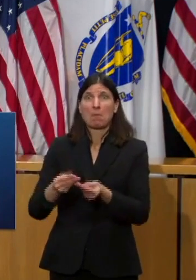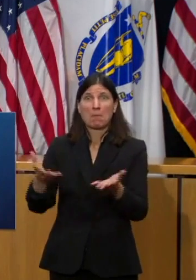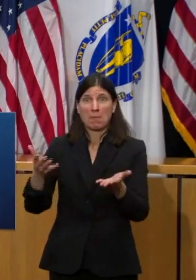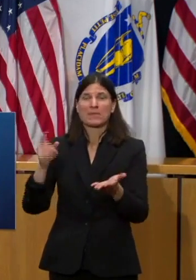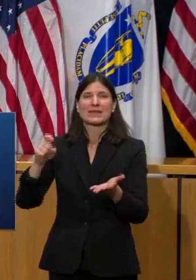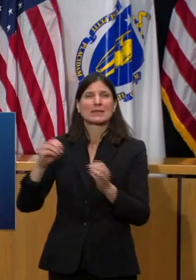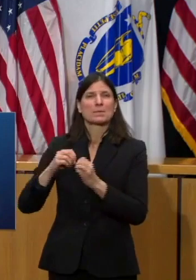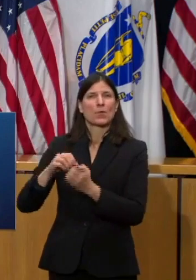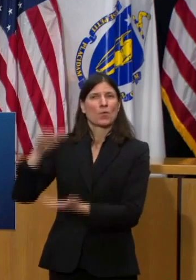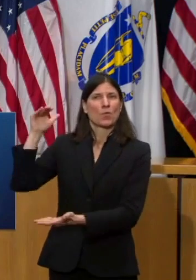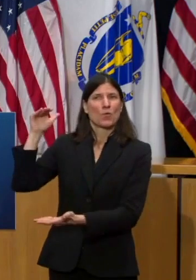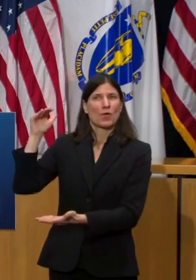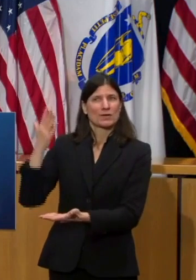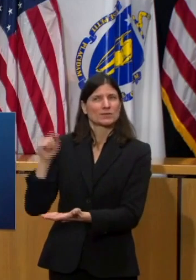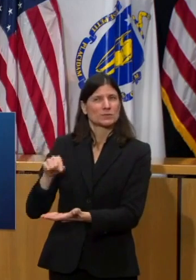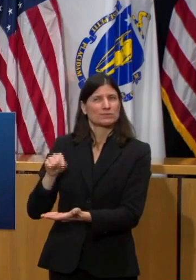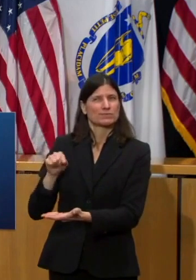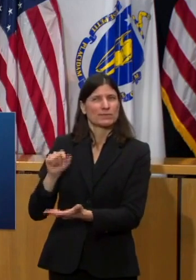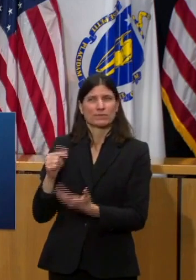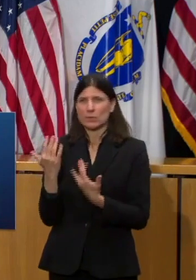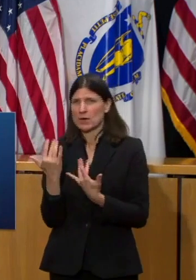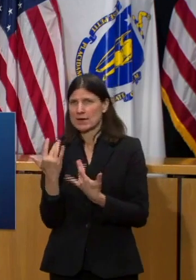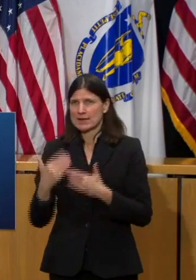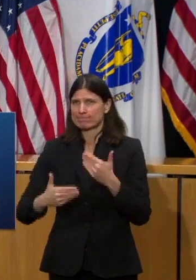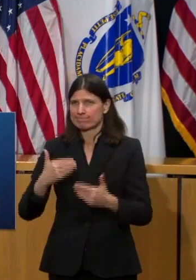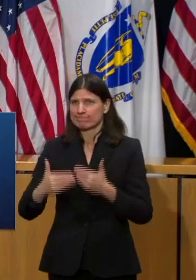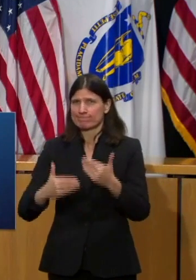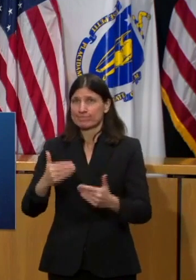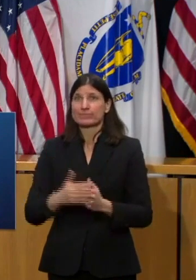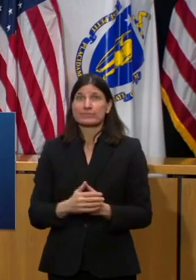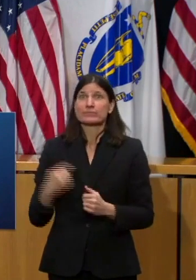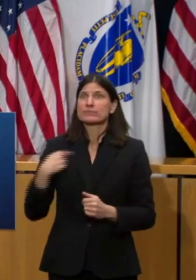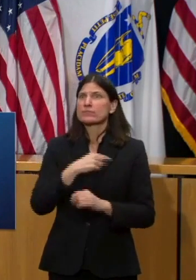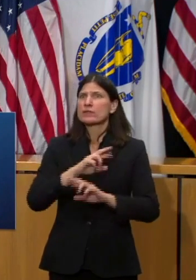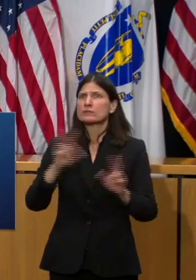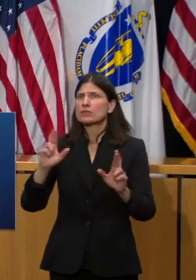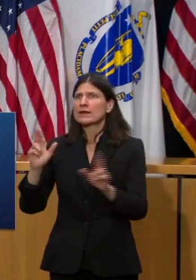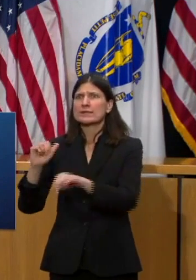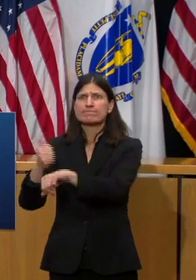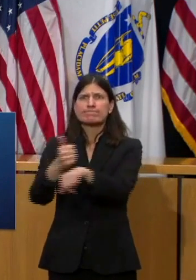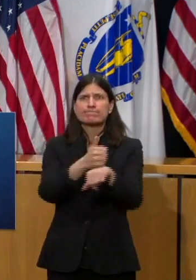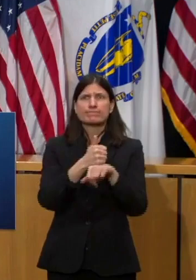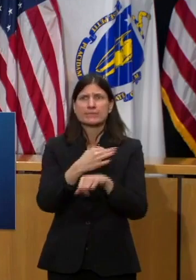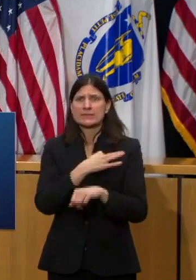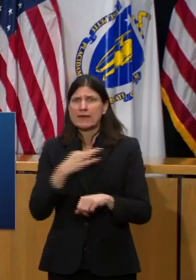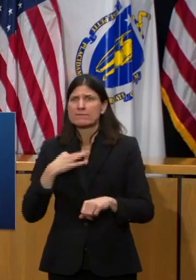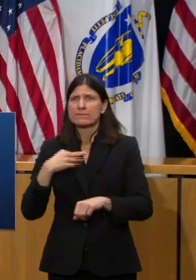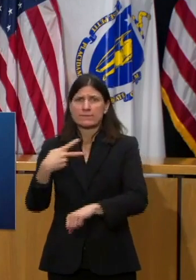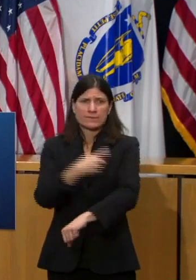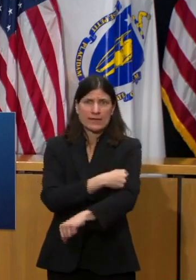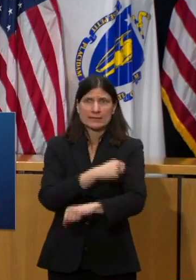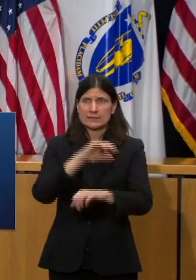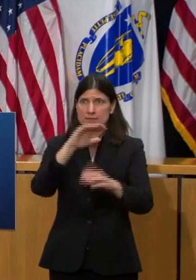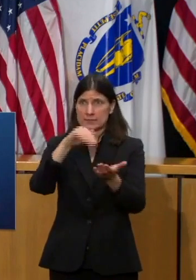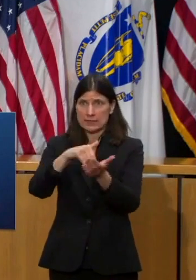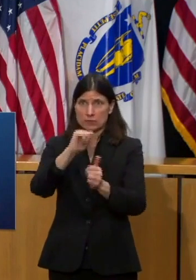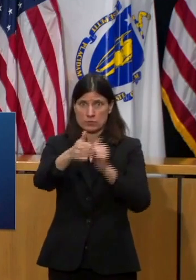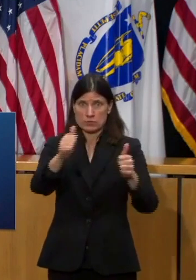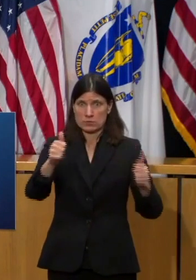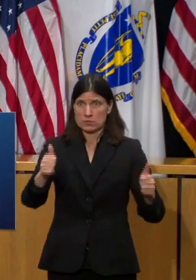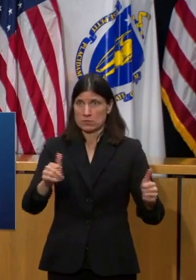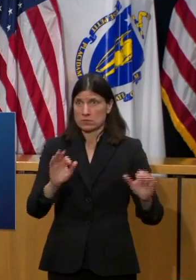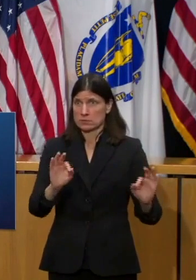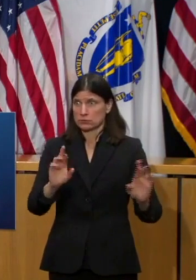shots at more and more locations so that people have more places to go, but in addition to that, we'll be